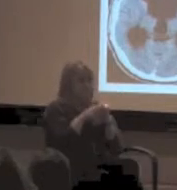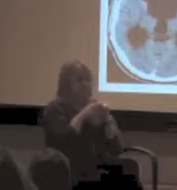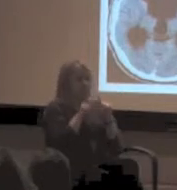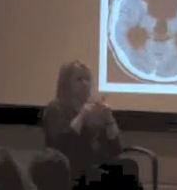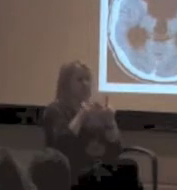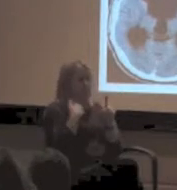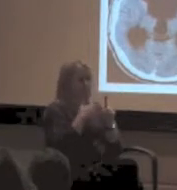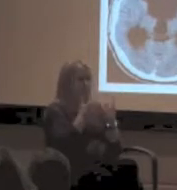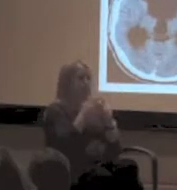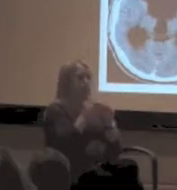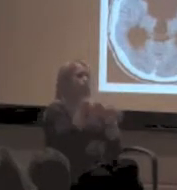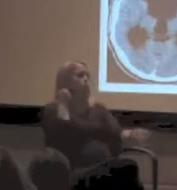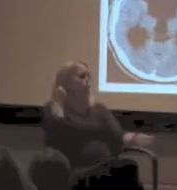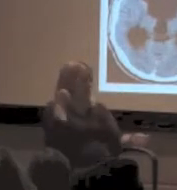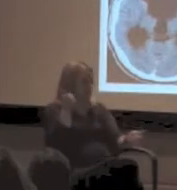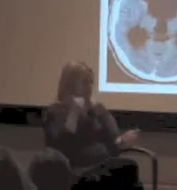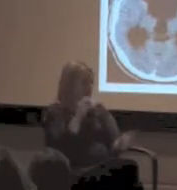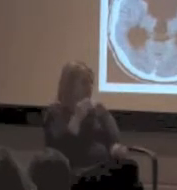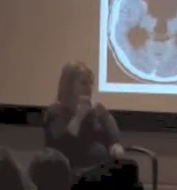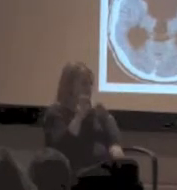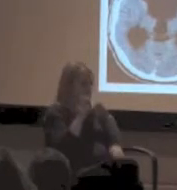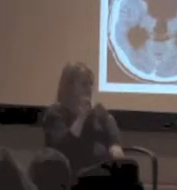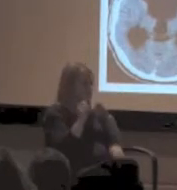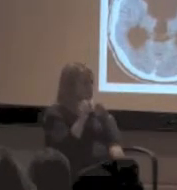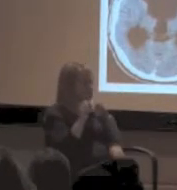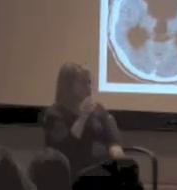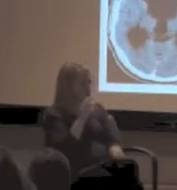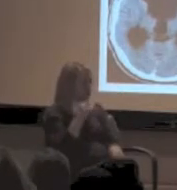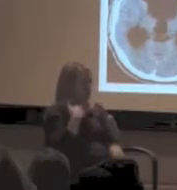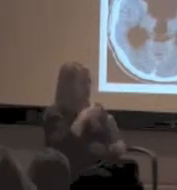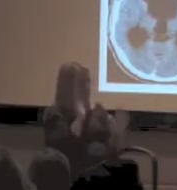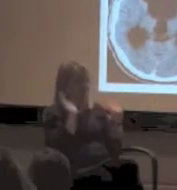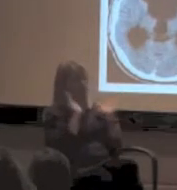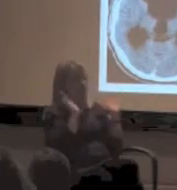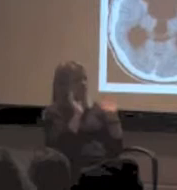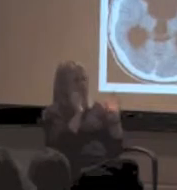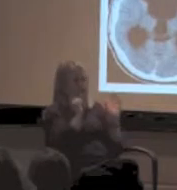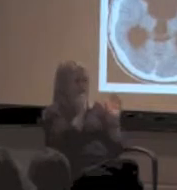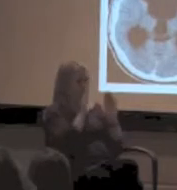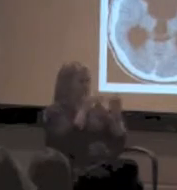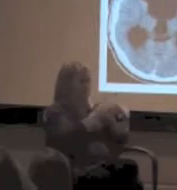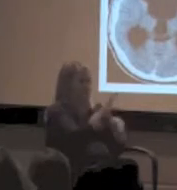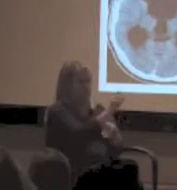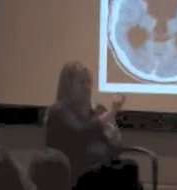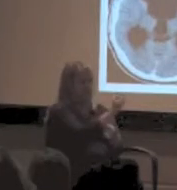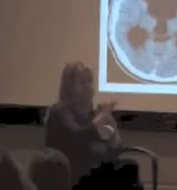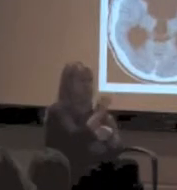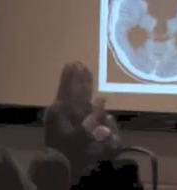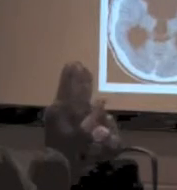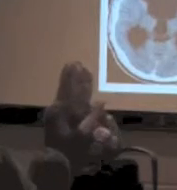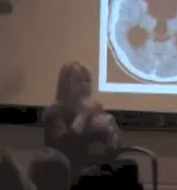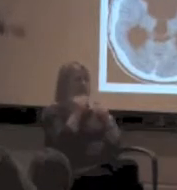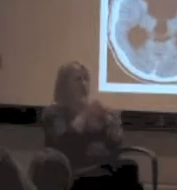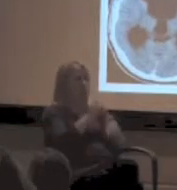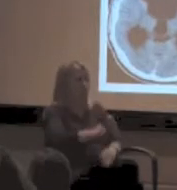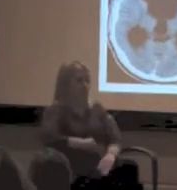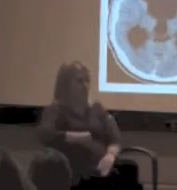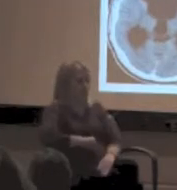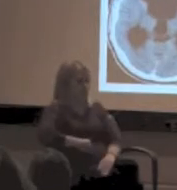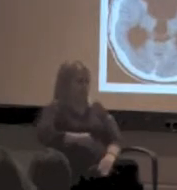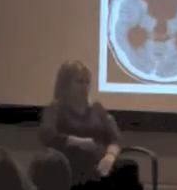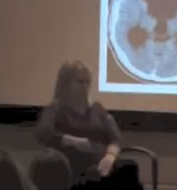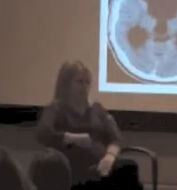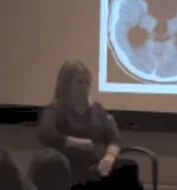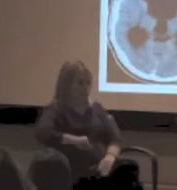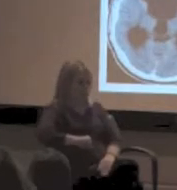to avoid cancer is. So we've gone away from that. And so the babies are almost all getting ultrasounds, and then